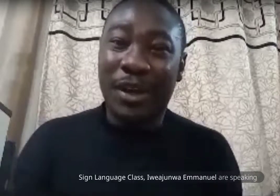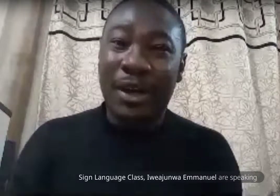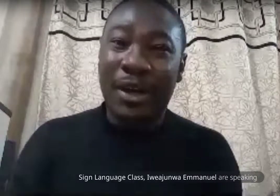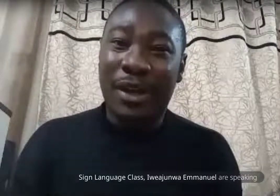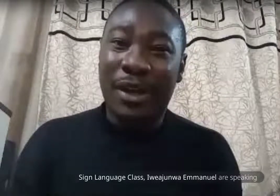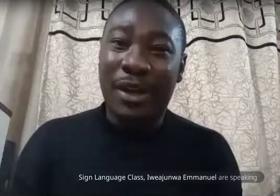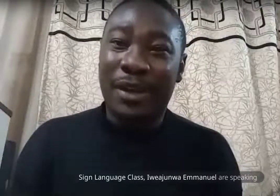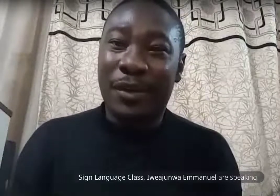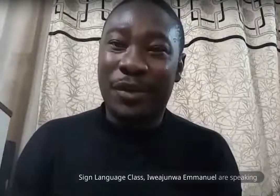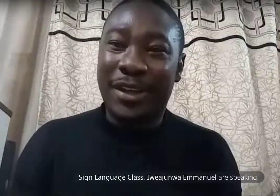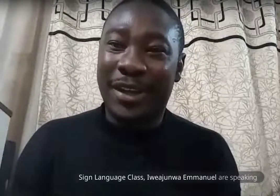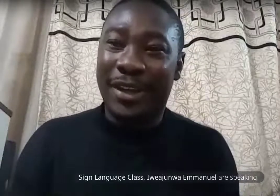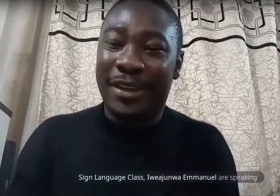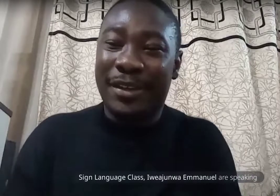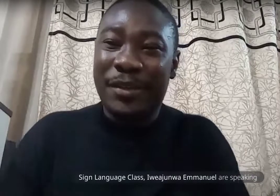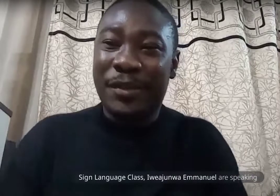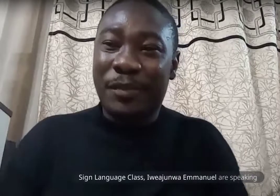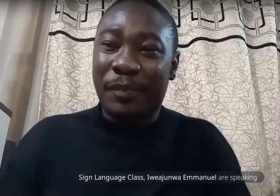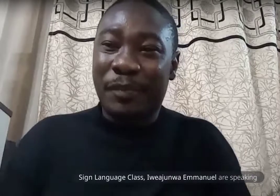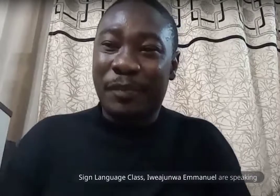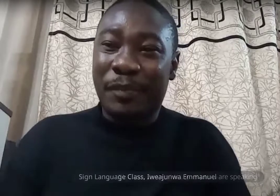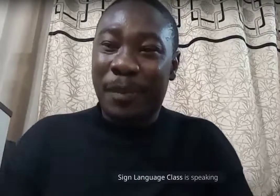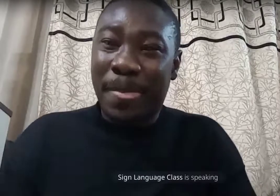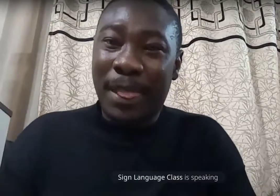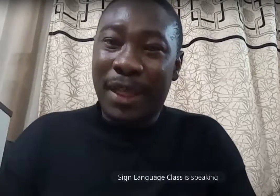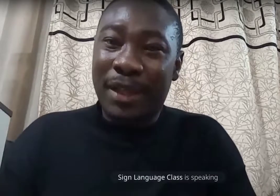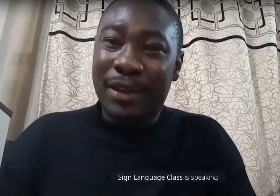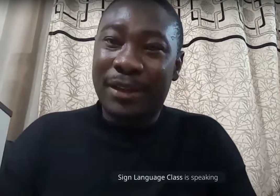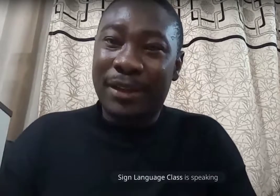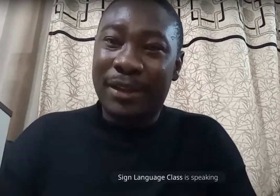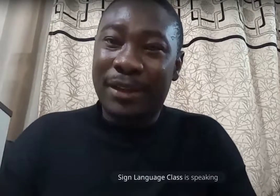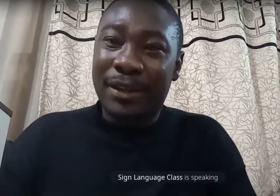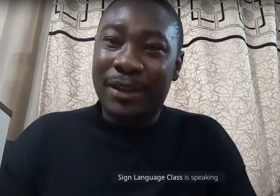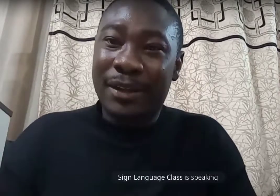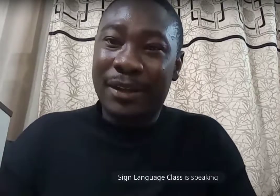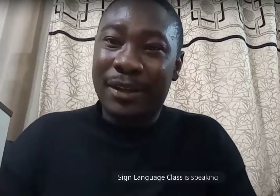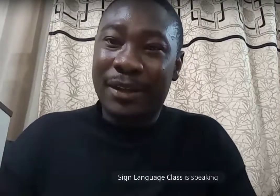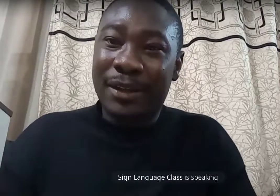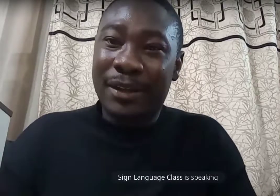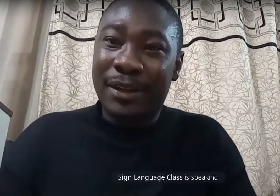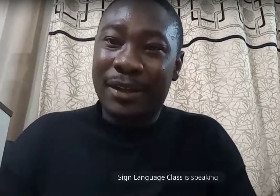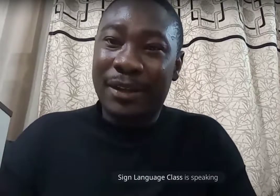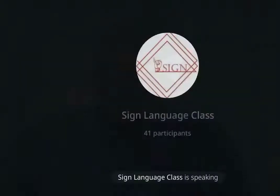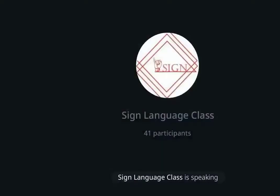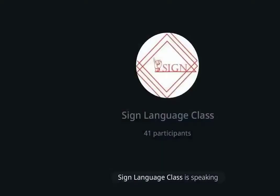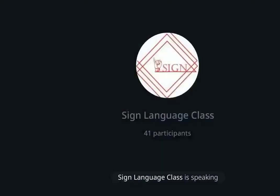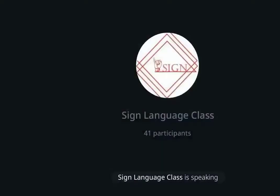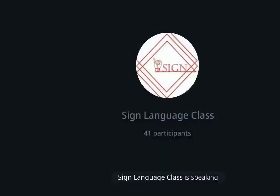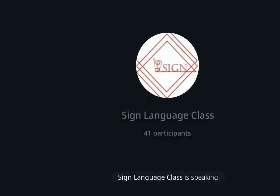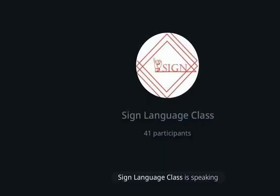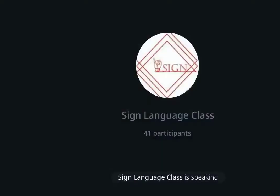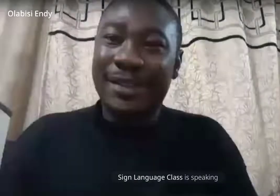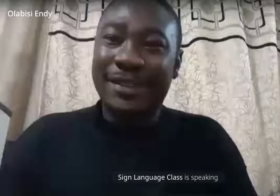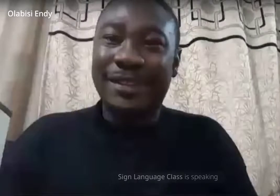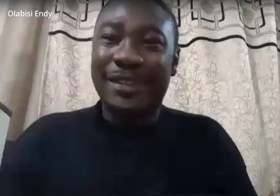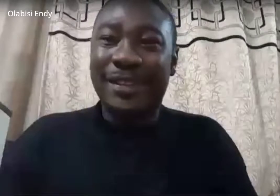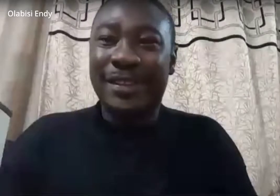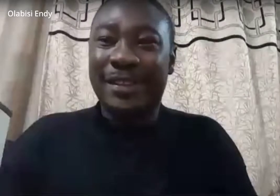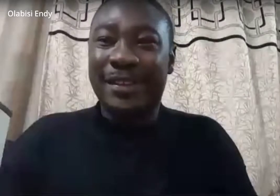us. Okay. It's been a pleasure, and I believe one of these days you'll have Uju with